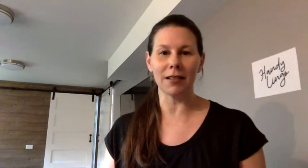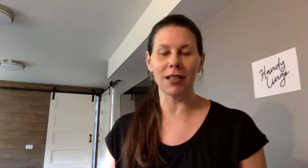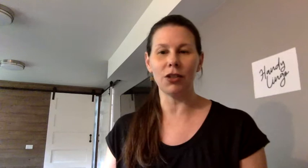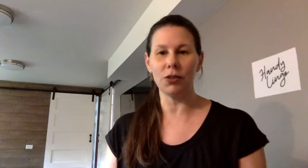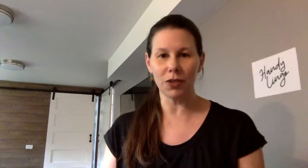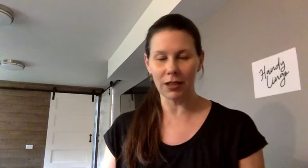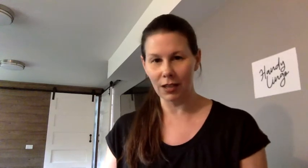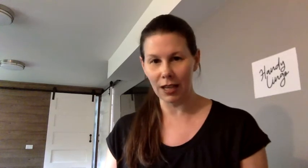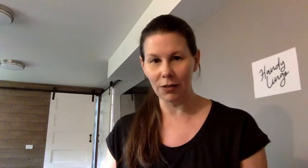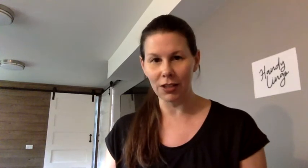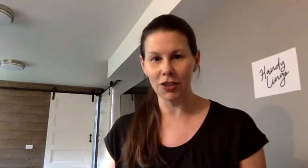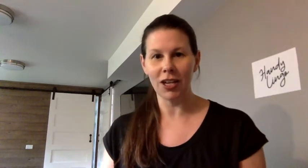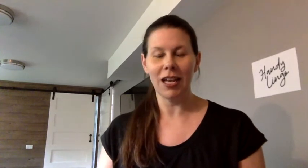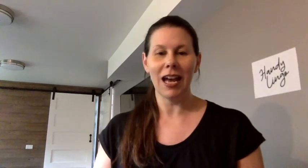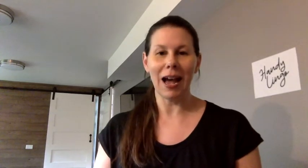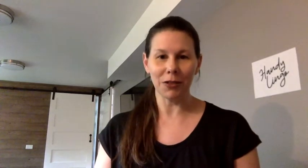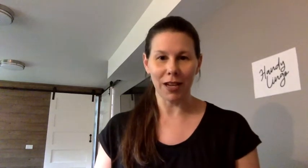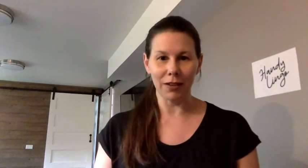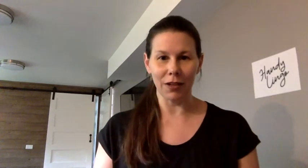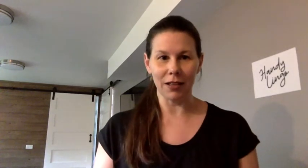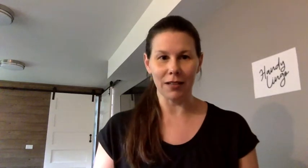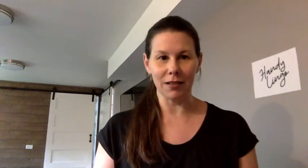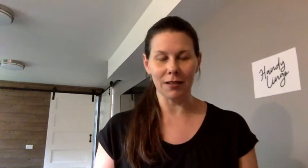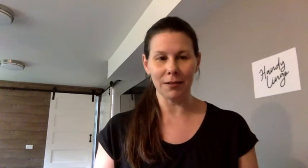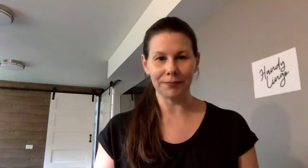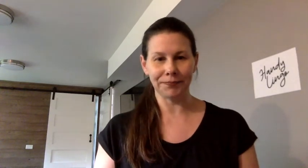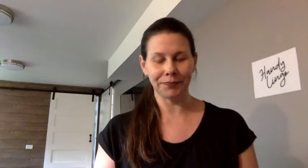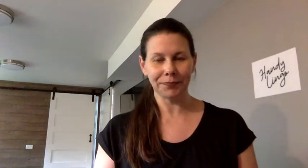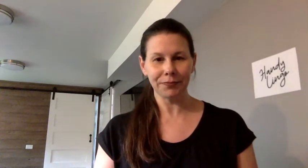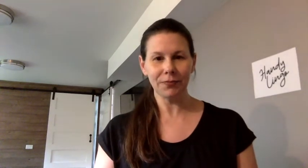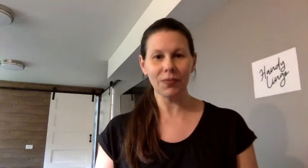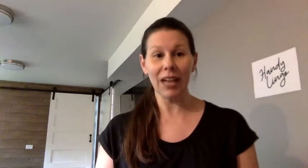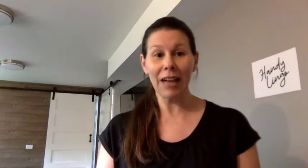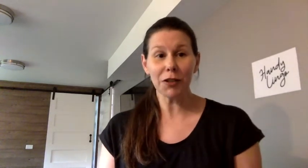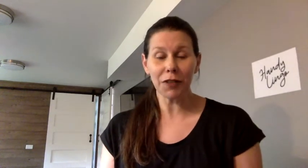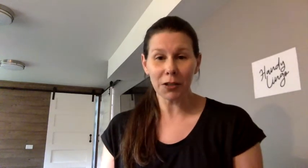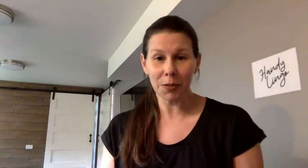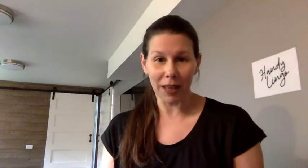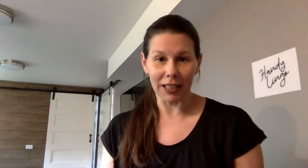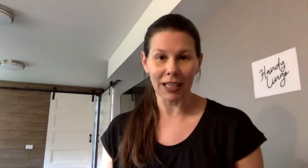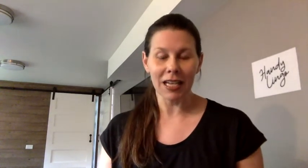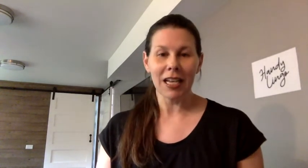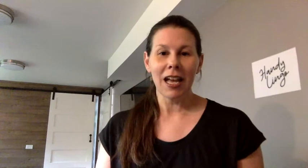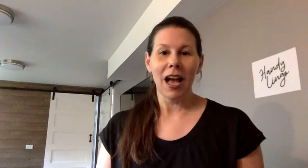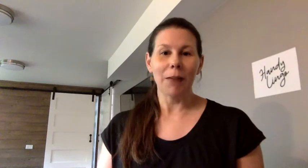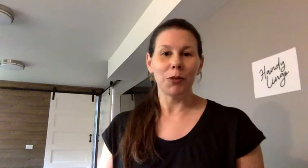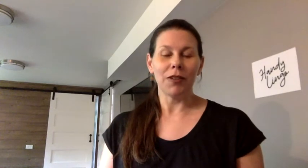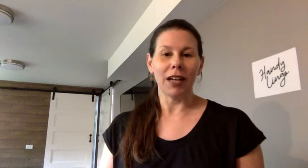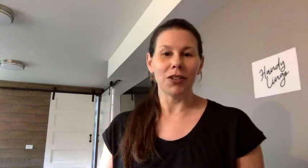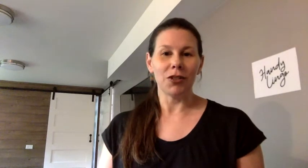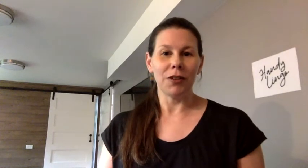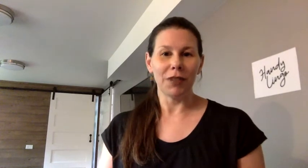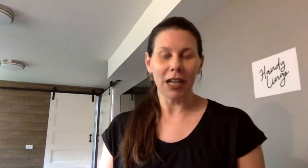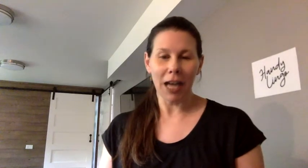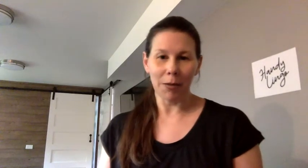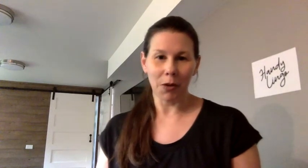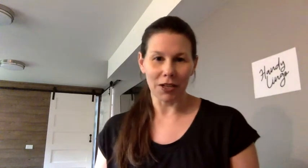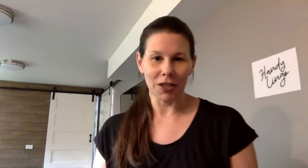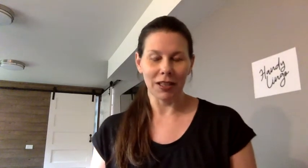and using the language outside of our lessons. After fingerspelling, I move on to a very common question that's